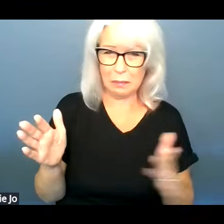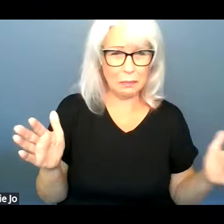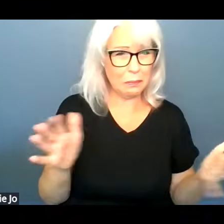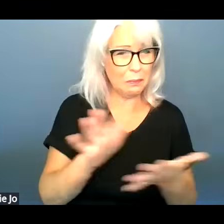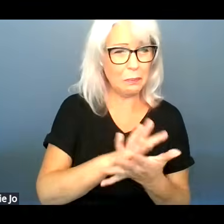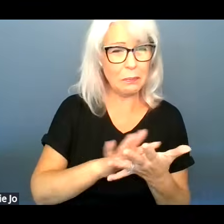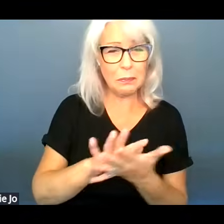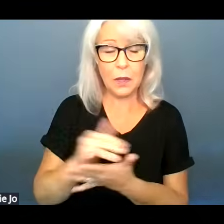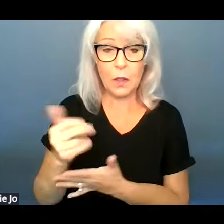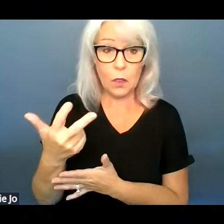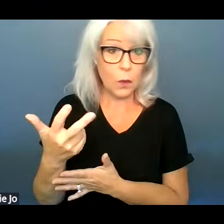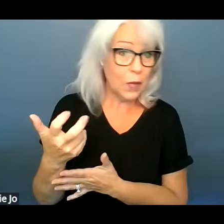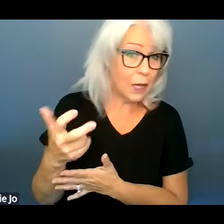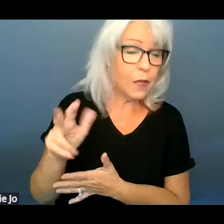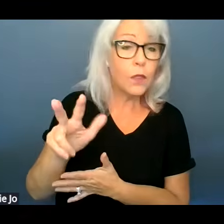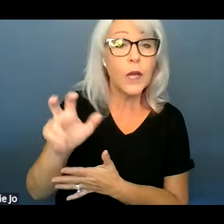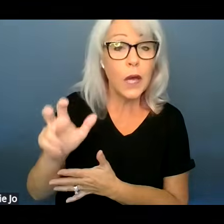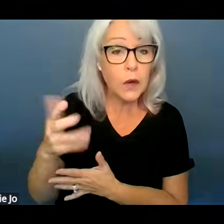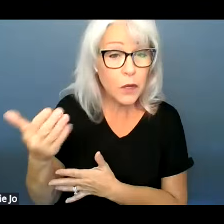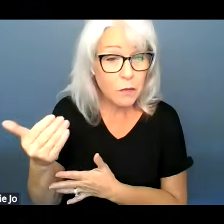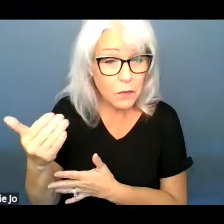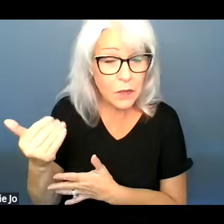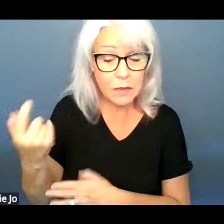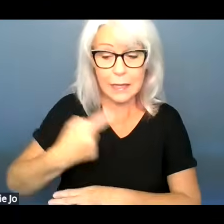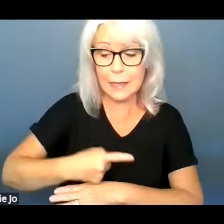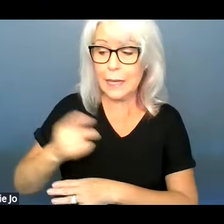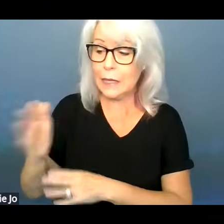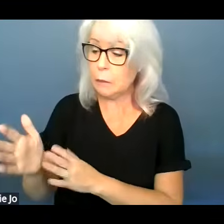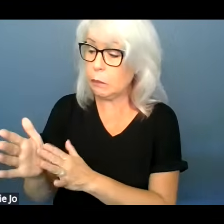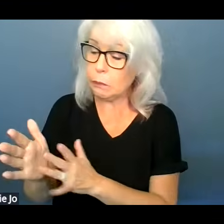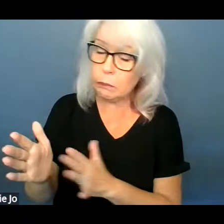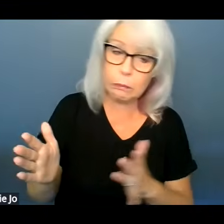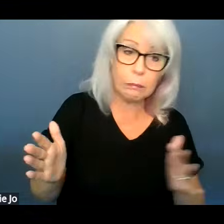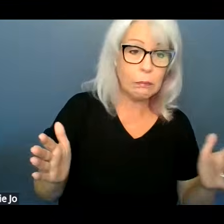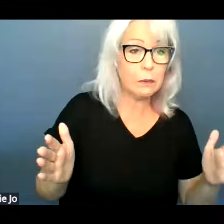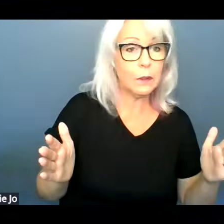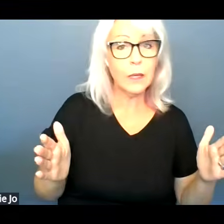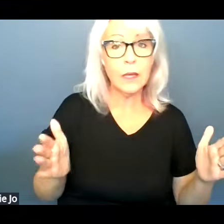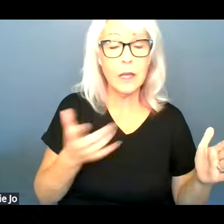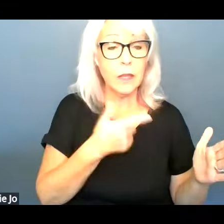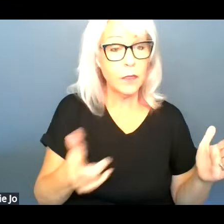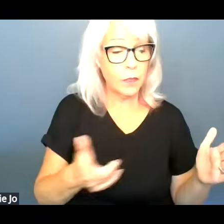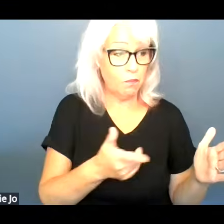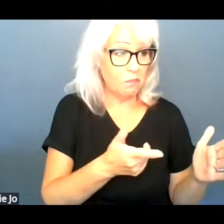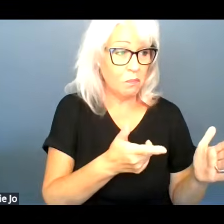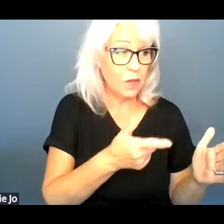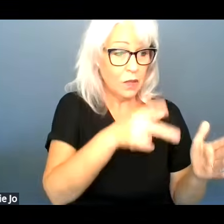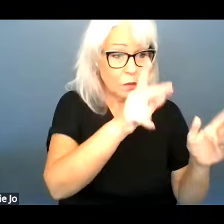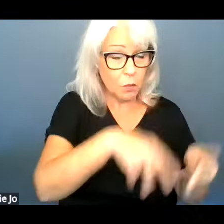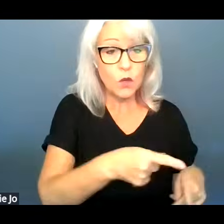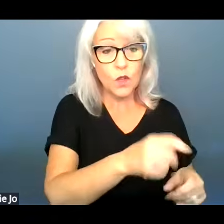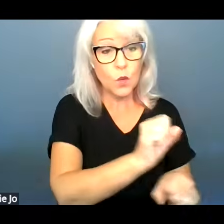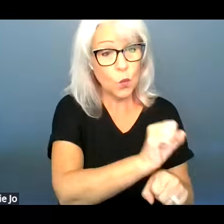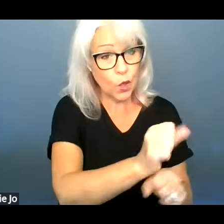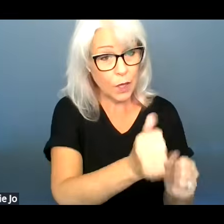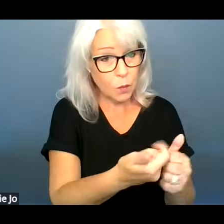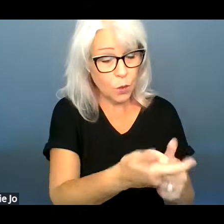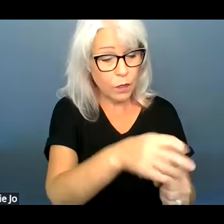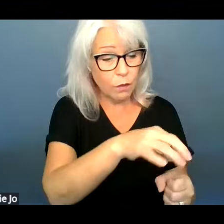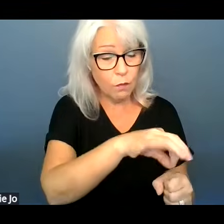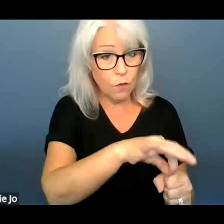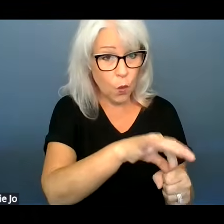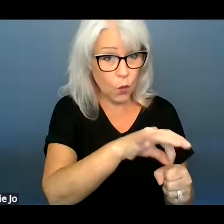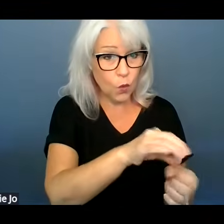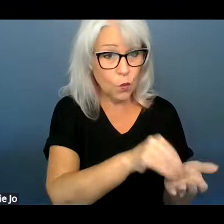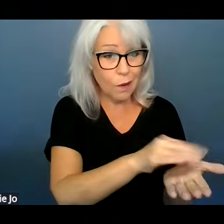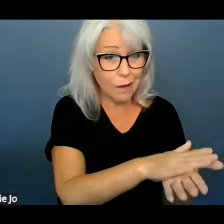someone did something that typically they would do. They work with voter records, but then you say, in terms of a